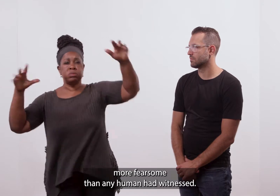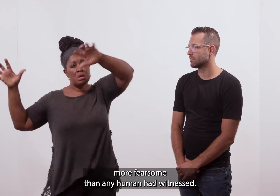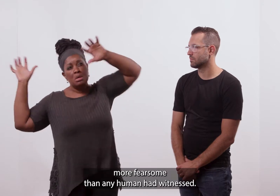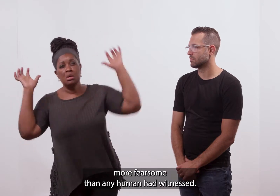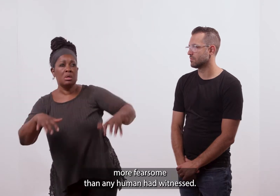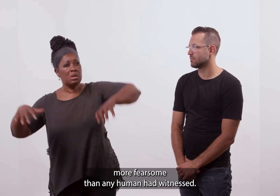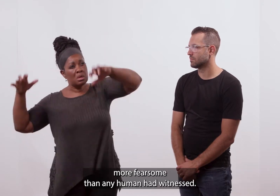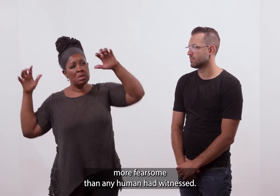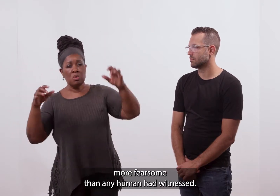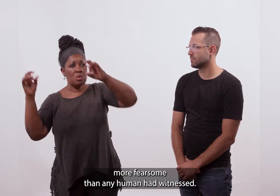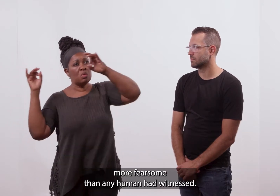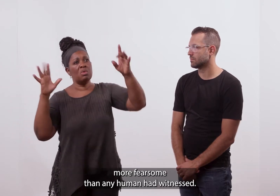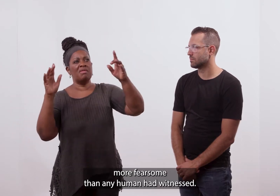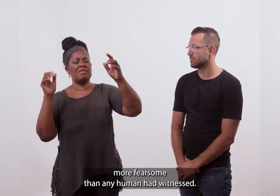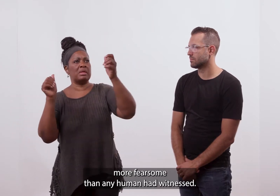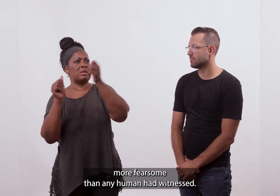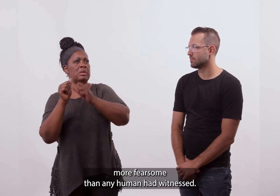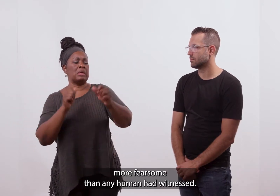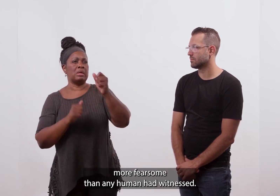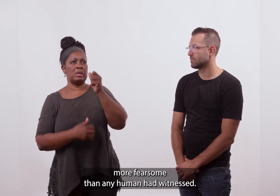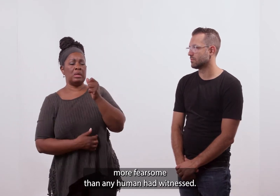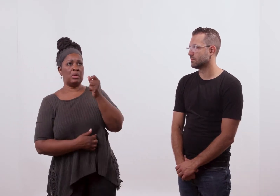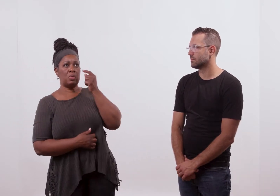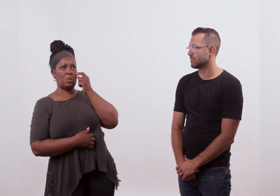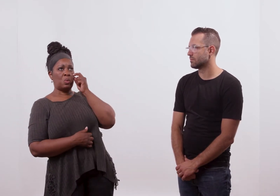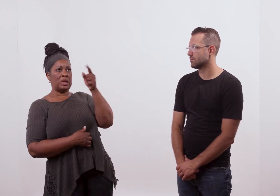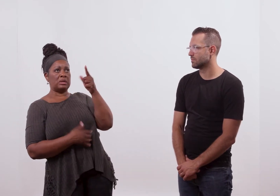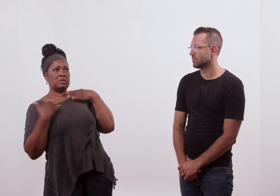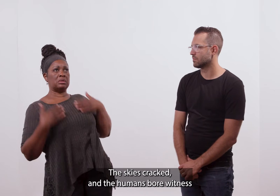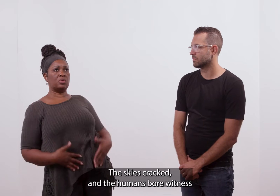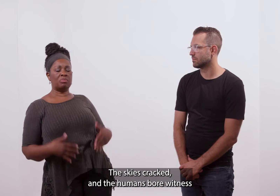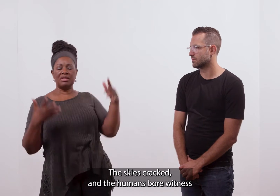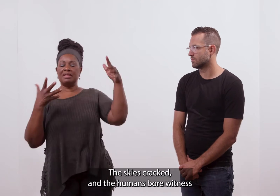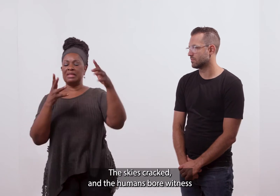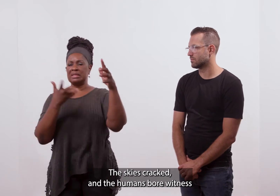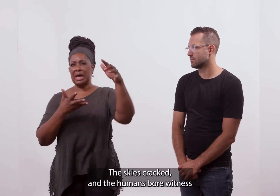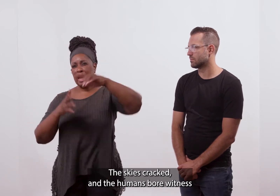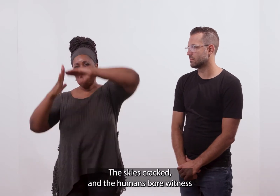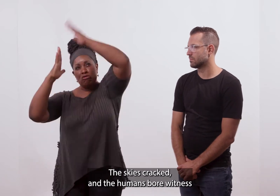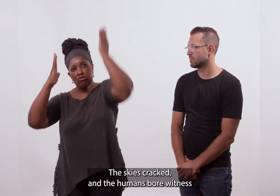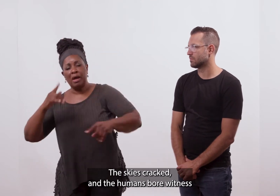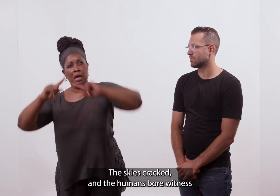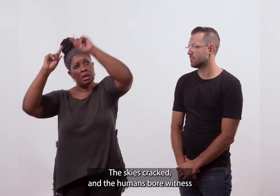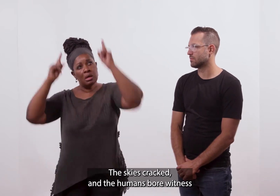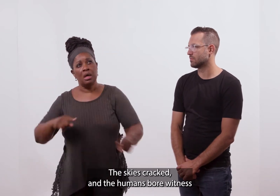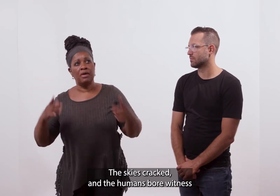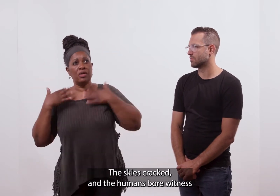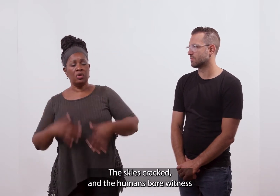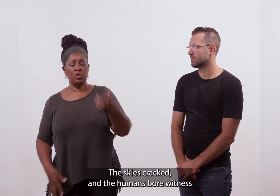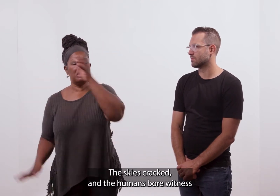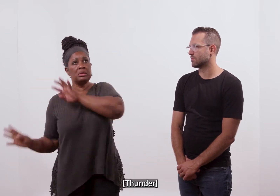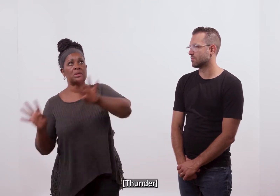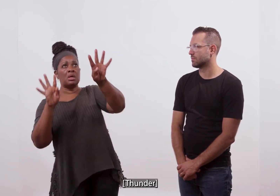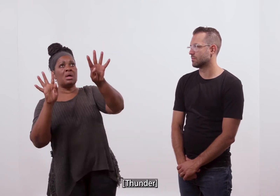more fearsome than any human had witnessed. The skies cracked, and the humans bore